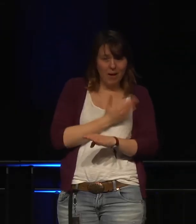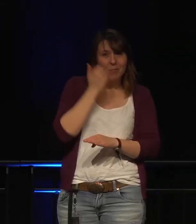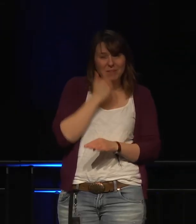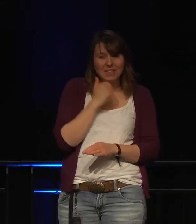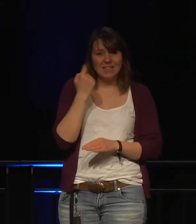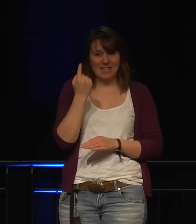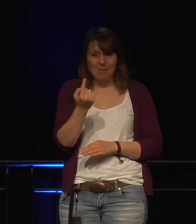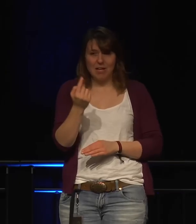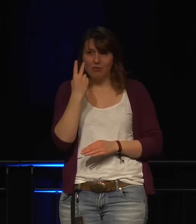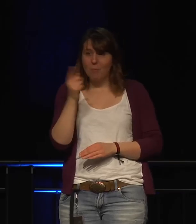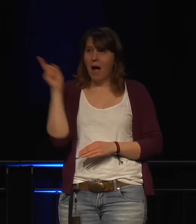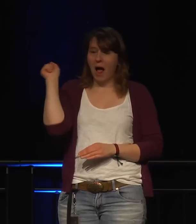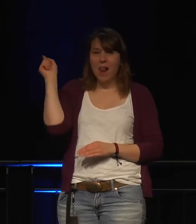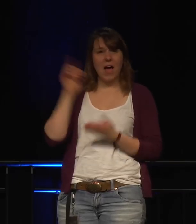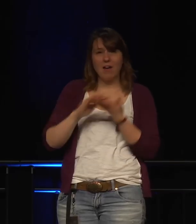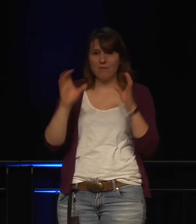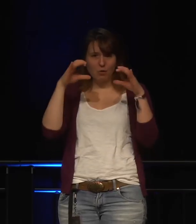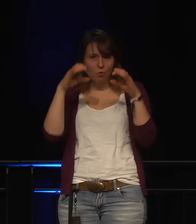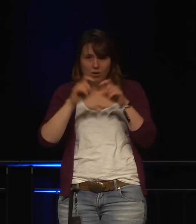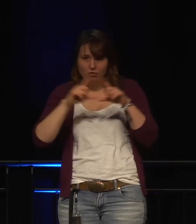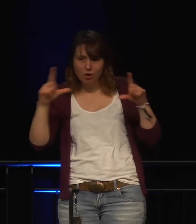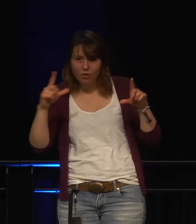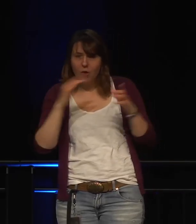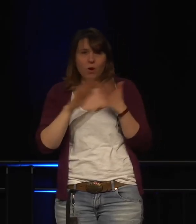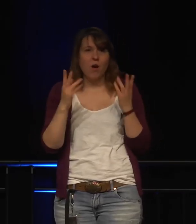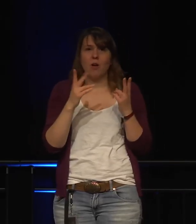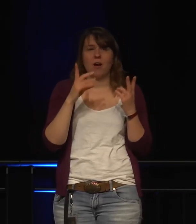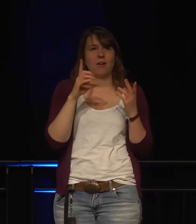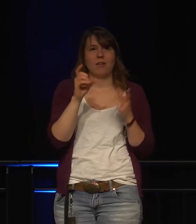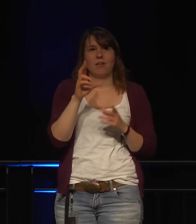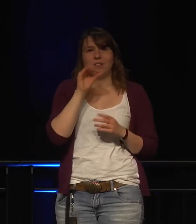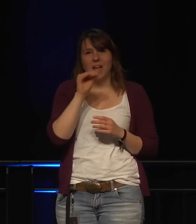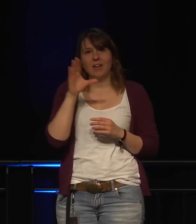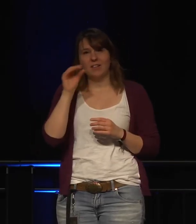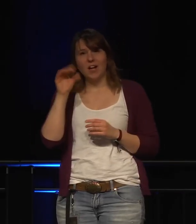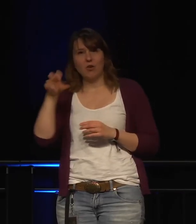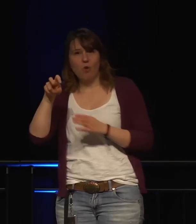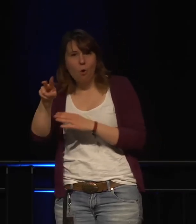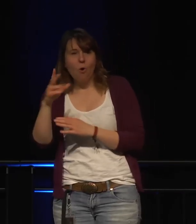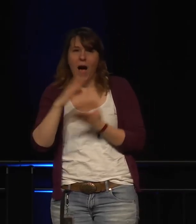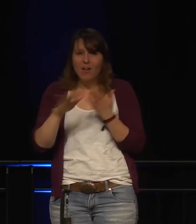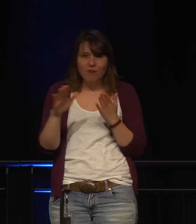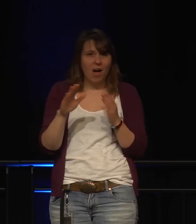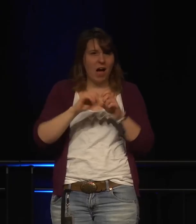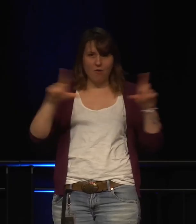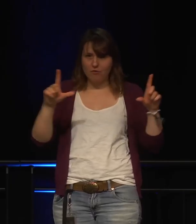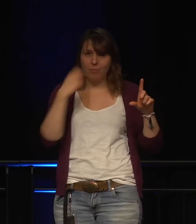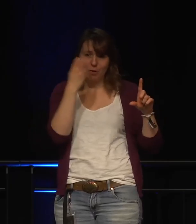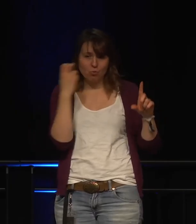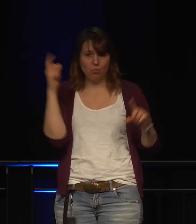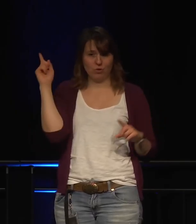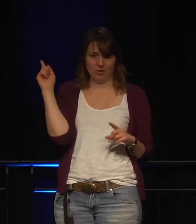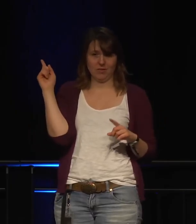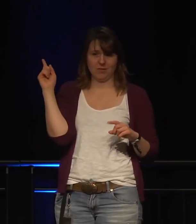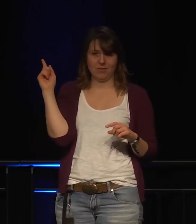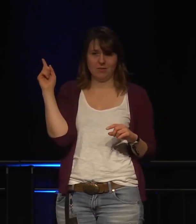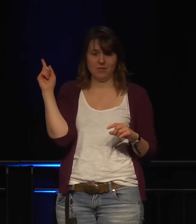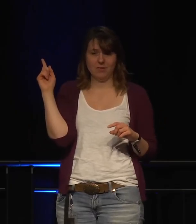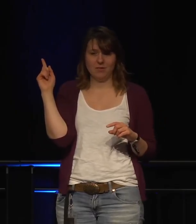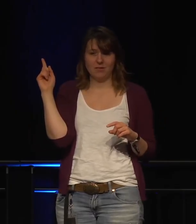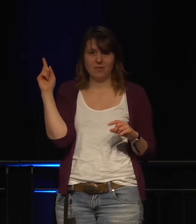One you should actually definitely search for after. Please don't search for now.